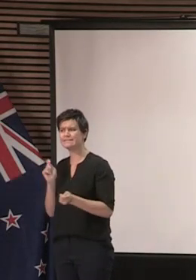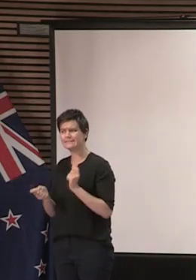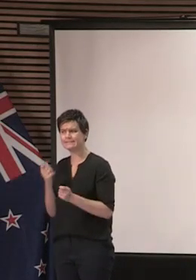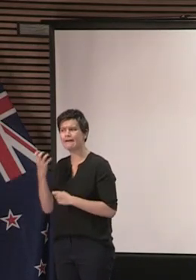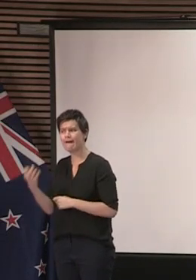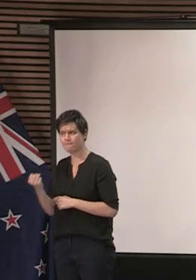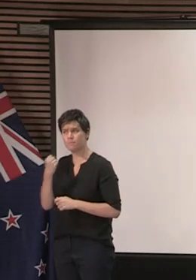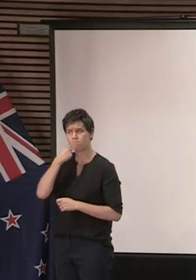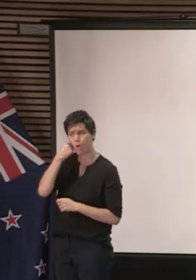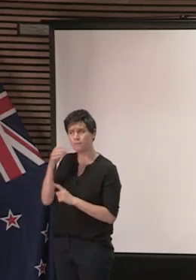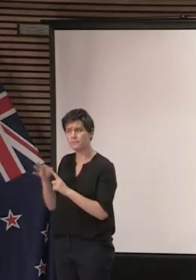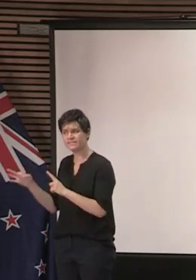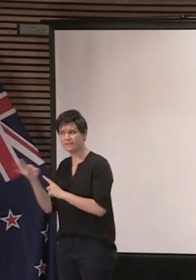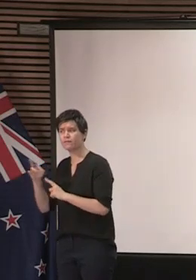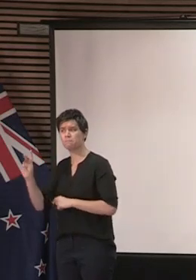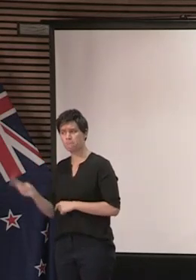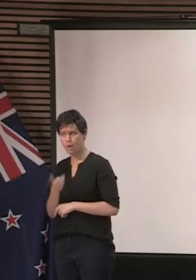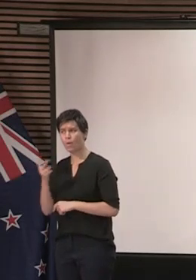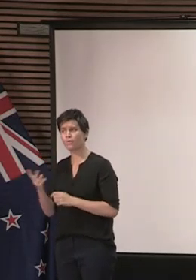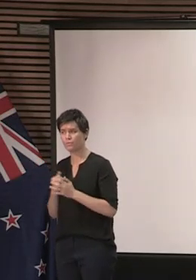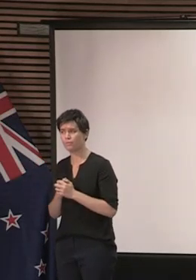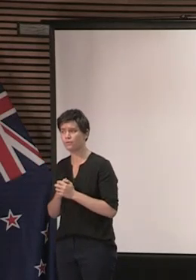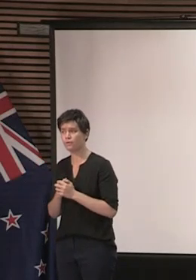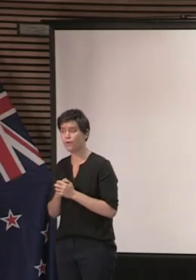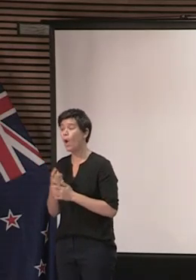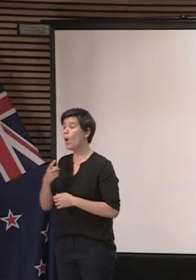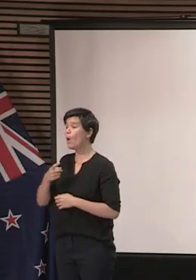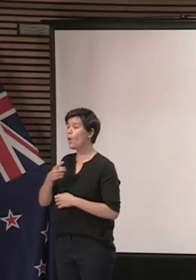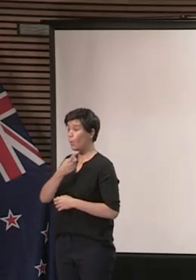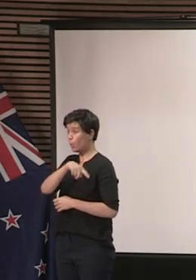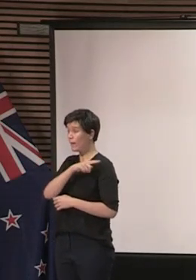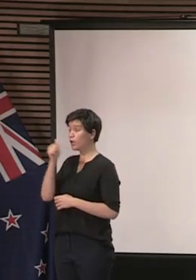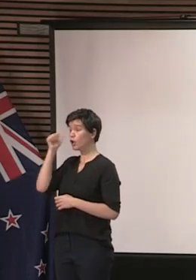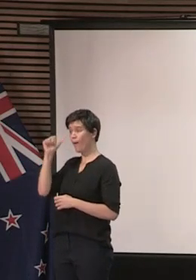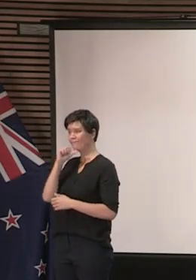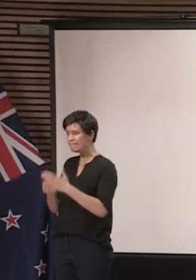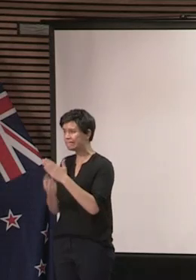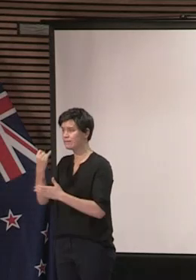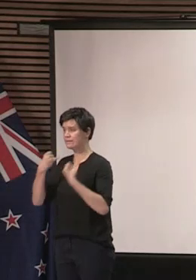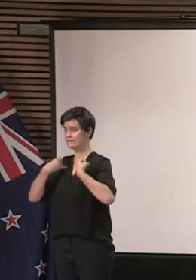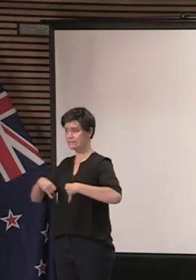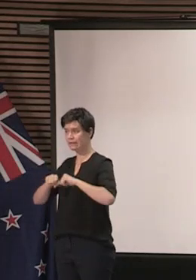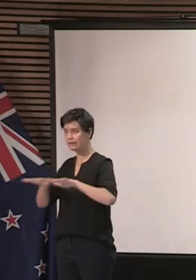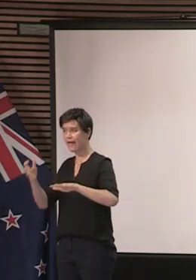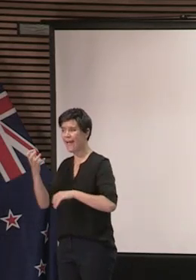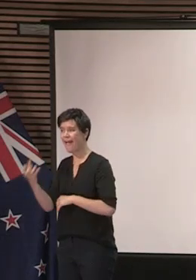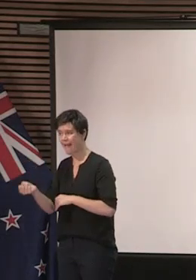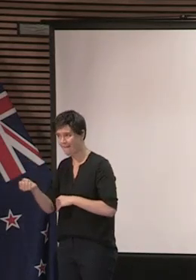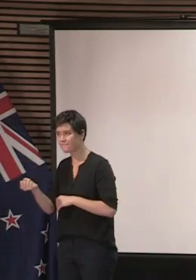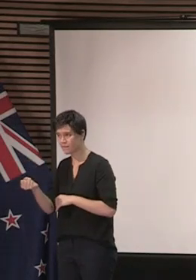know that in these sorts of events they tend to be groups that have poorer outcomes if they